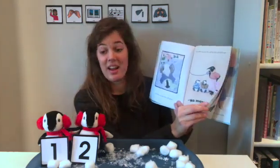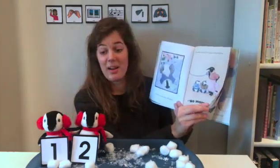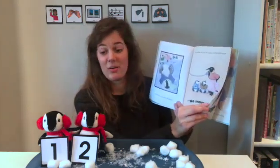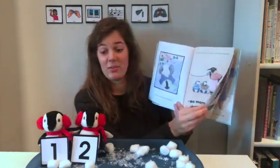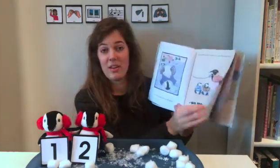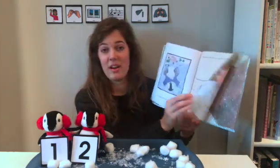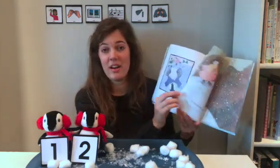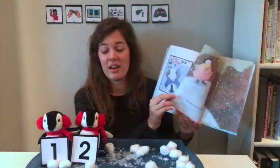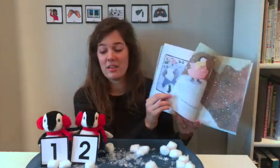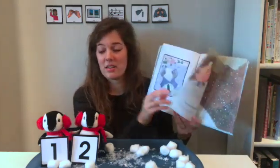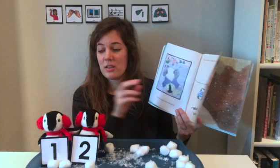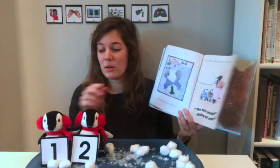Now there's